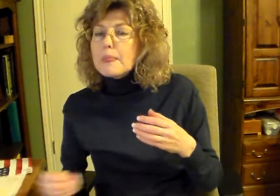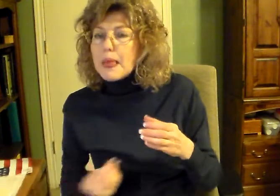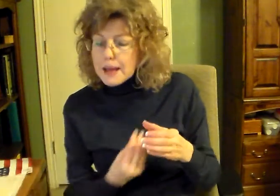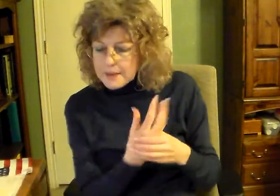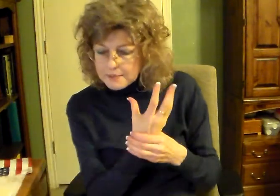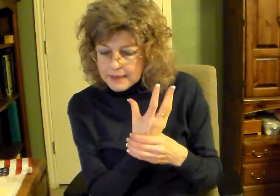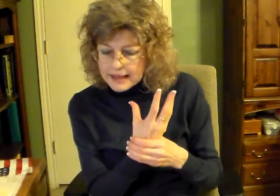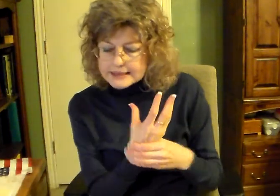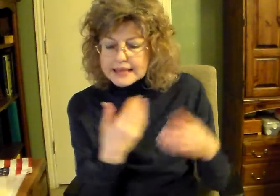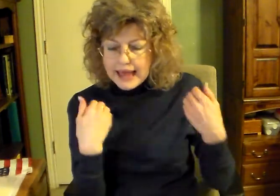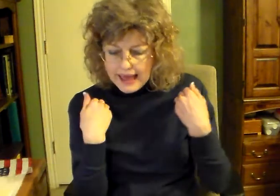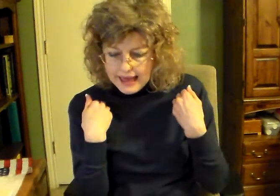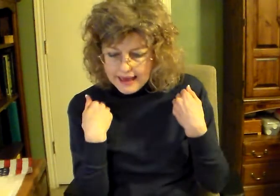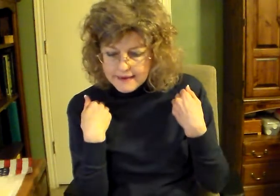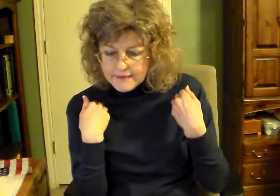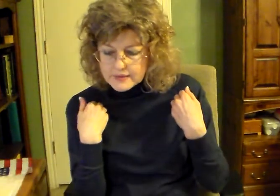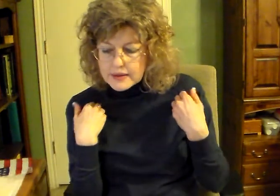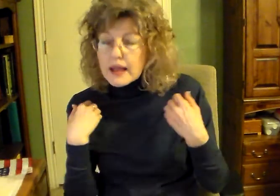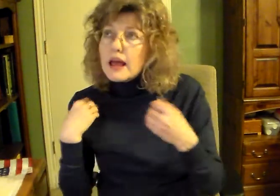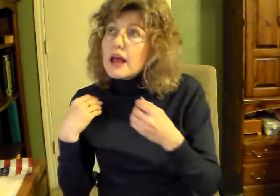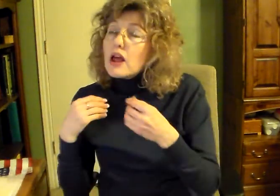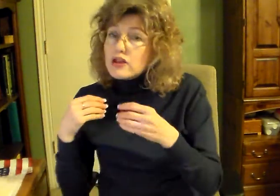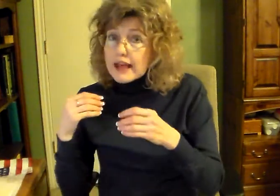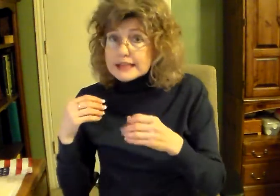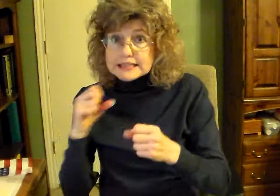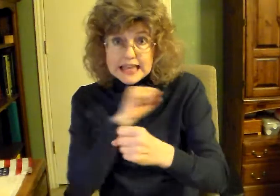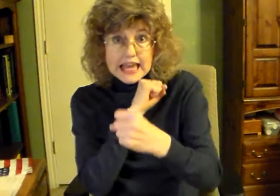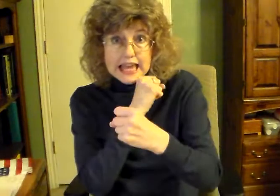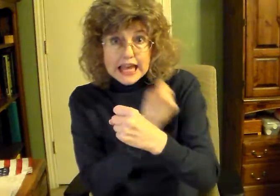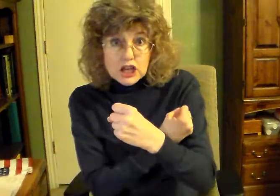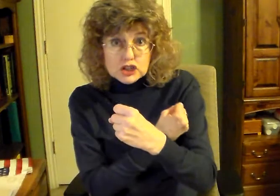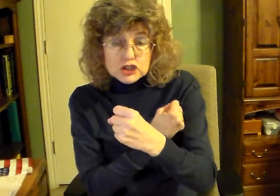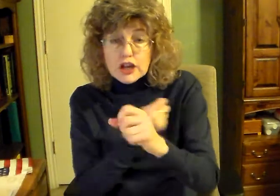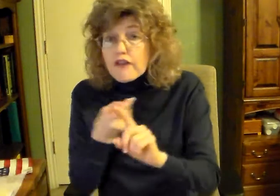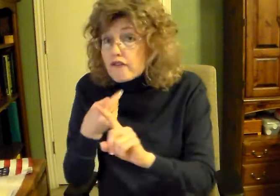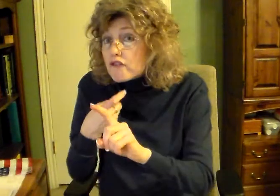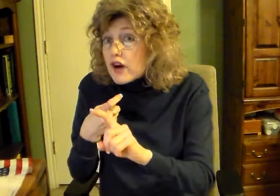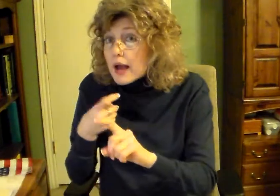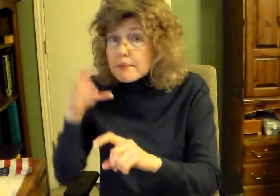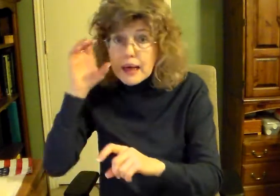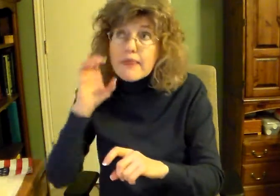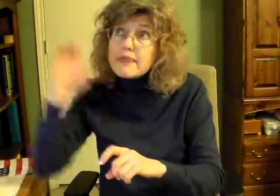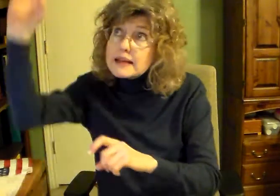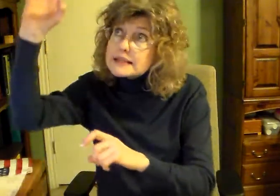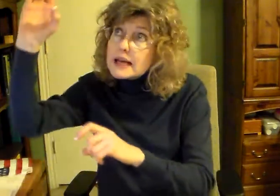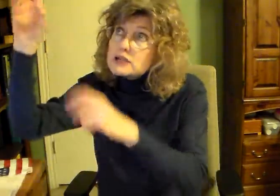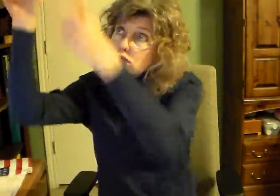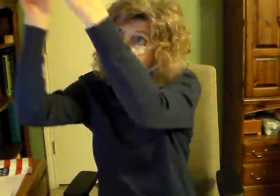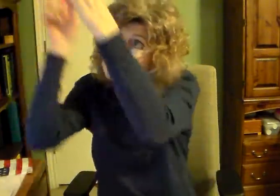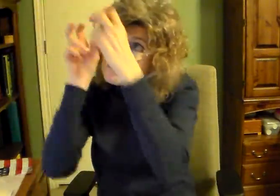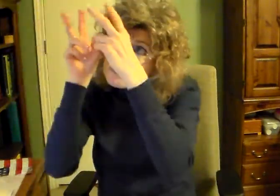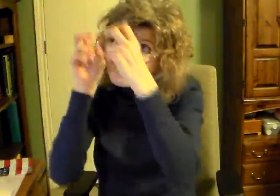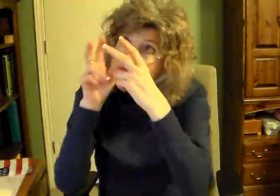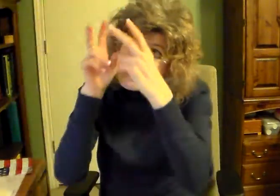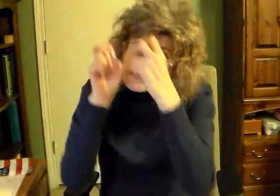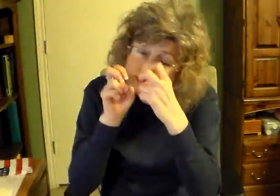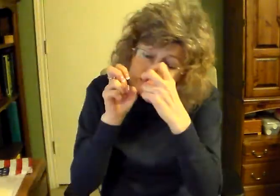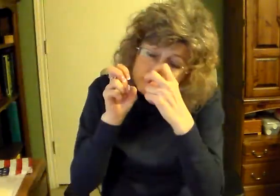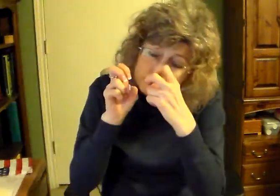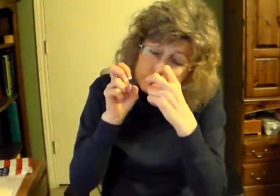are organelles that capture the energy from the sun and convert it into chemical energy in a process called photosynthesis. Inside these organelles are